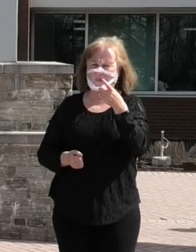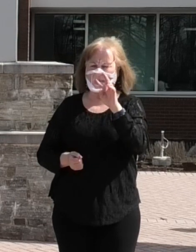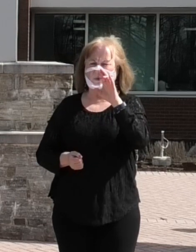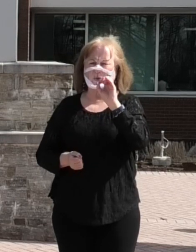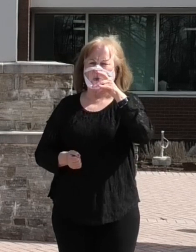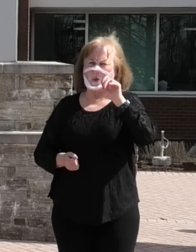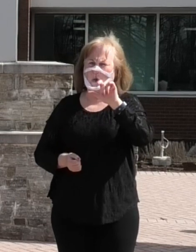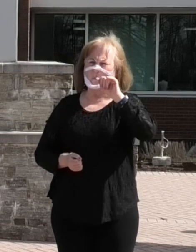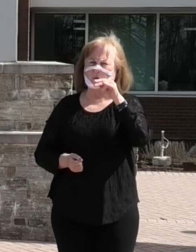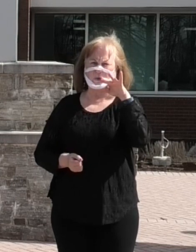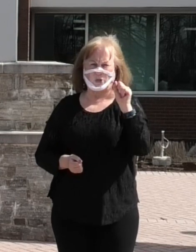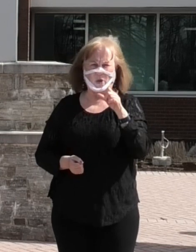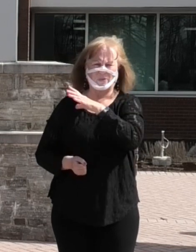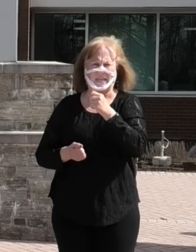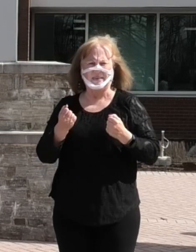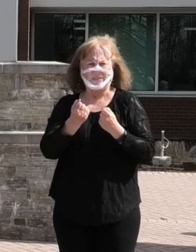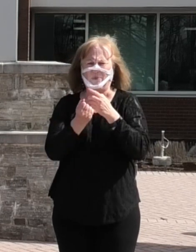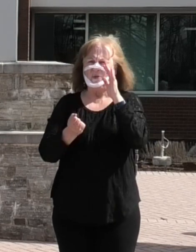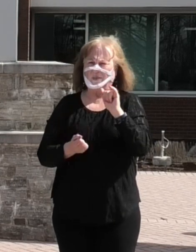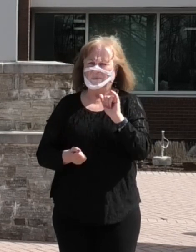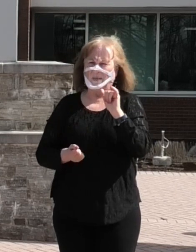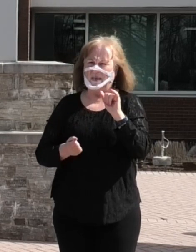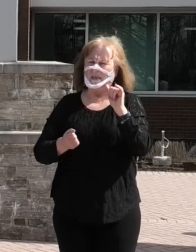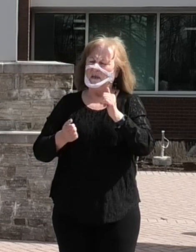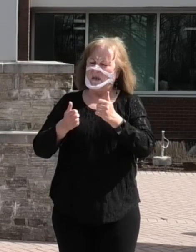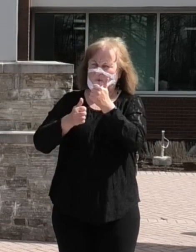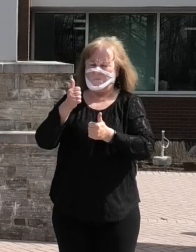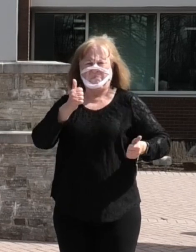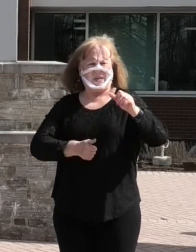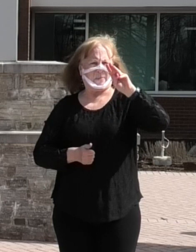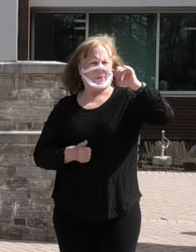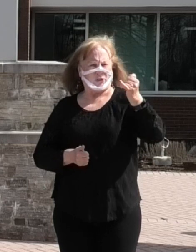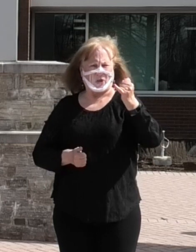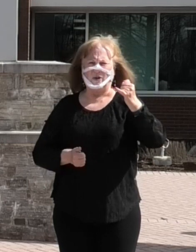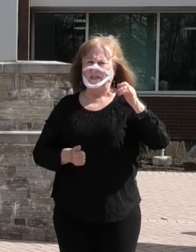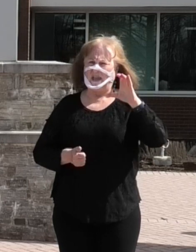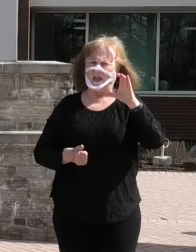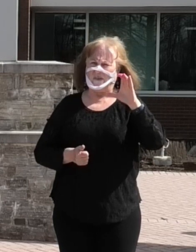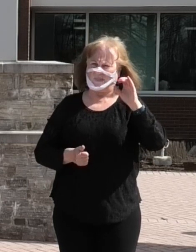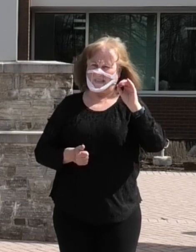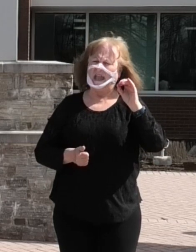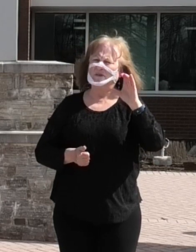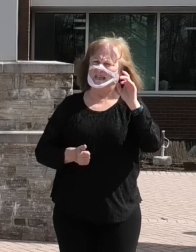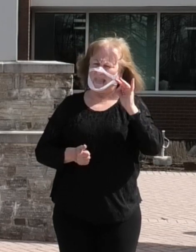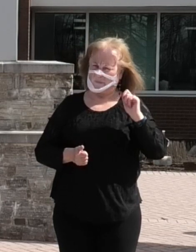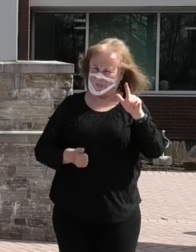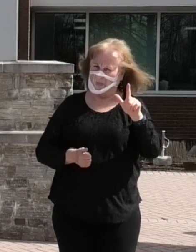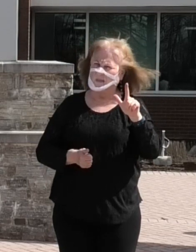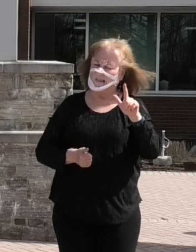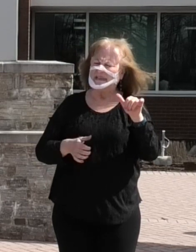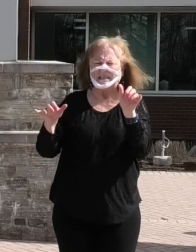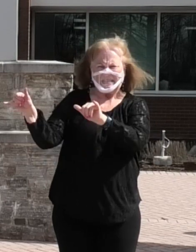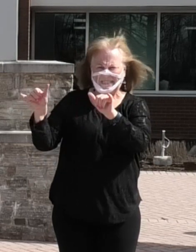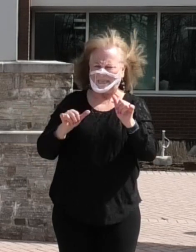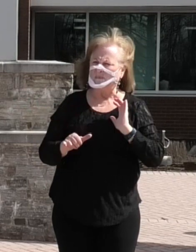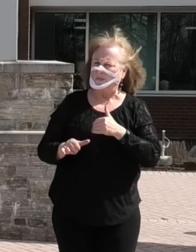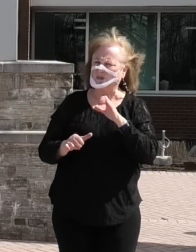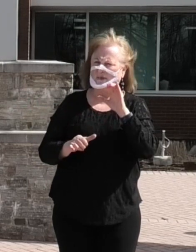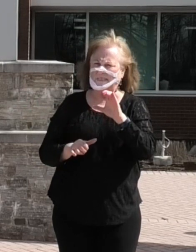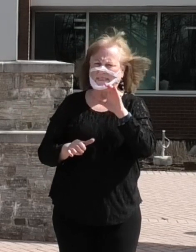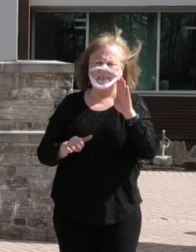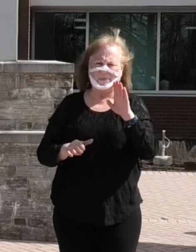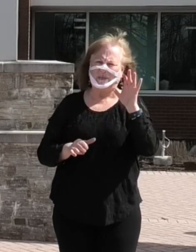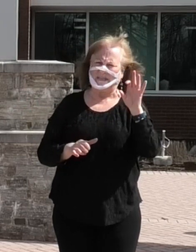Jones and supported by a supermajority of the County Council, which was similar to our